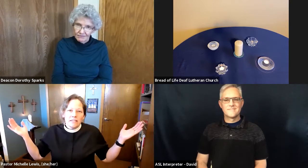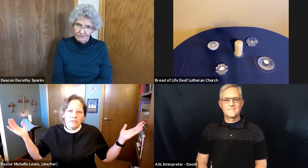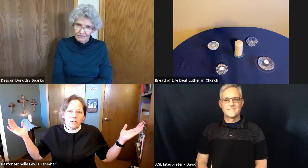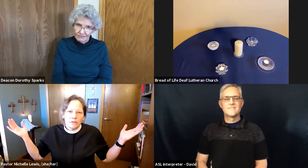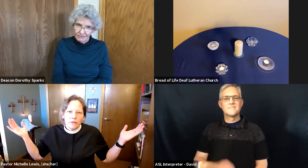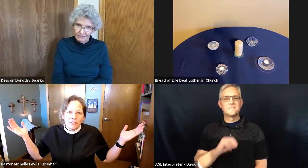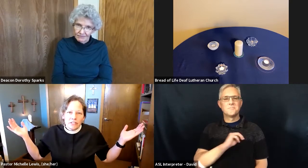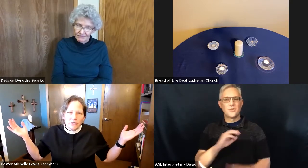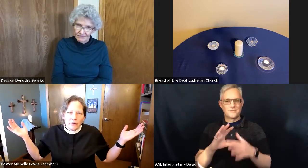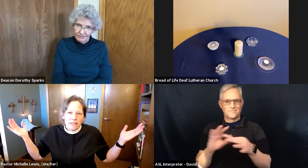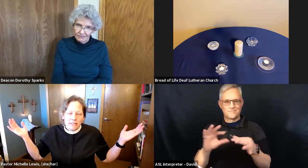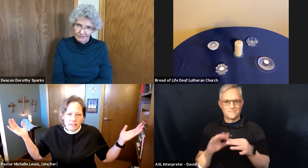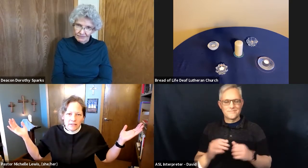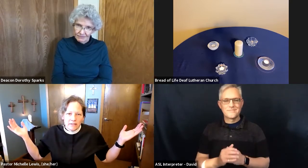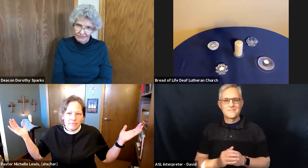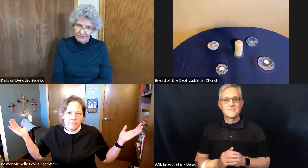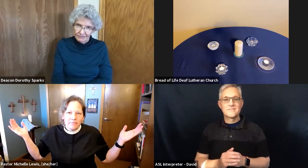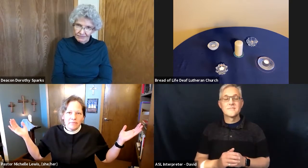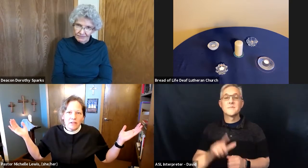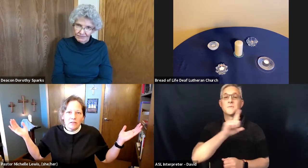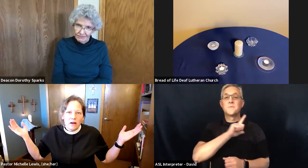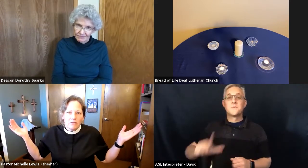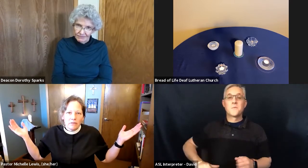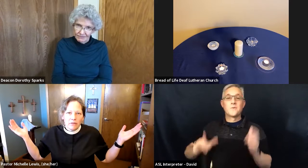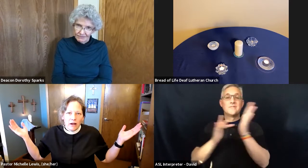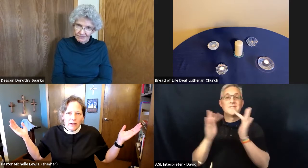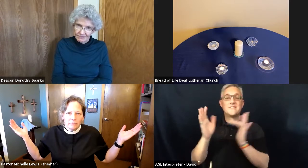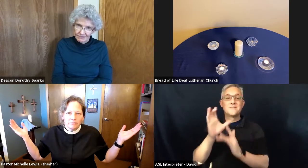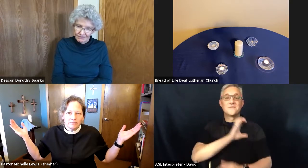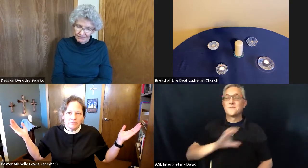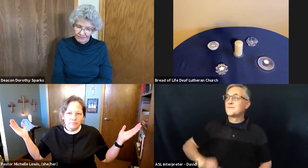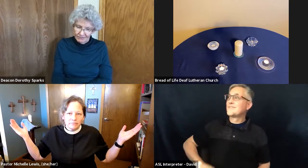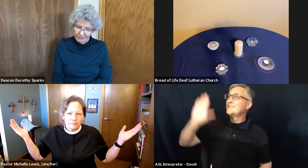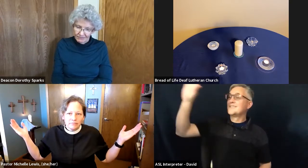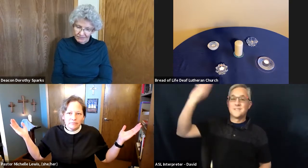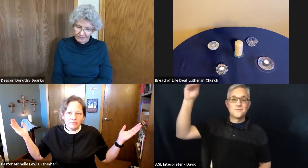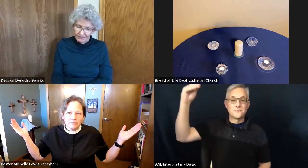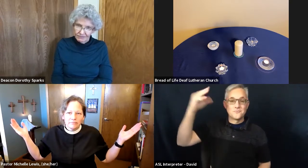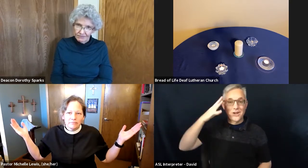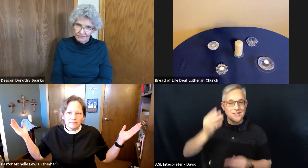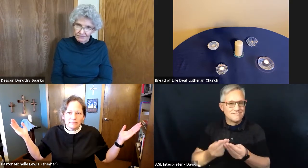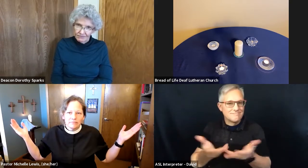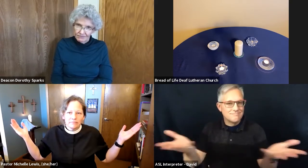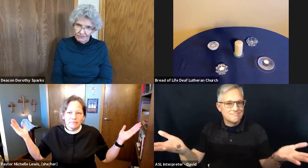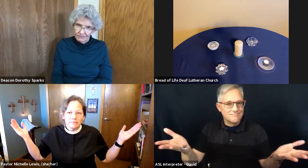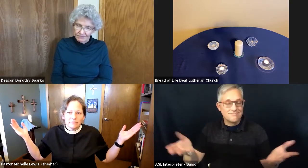The grace of our Lord Jesus Christ, the love of God,